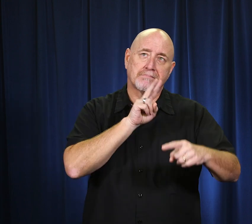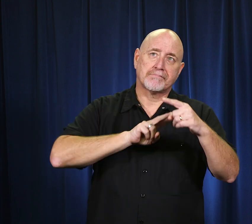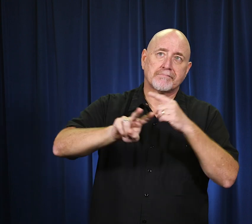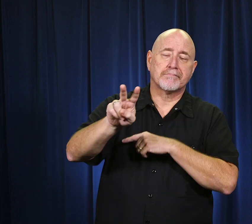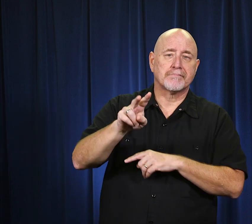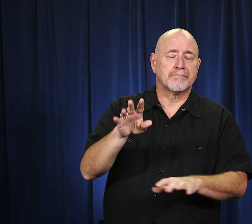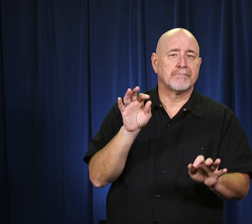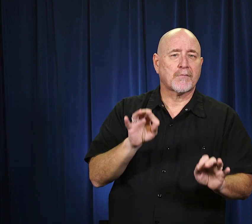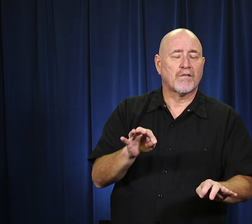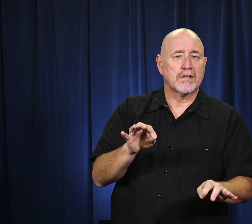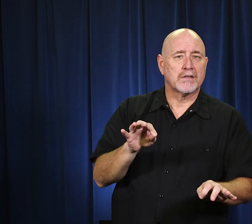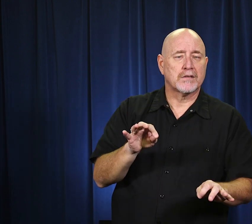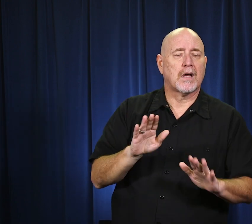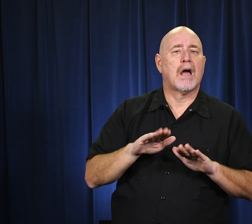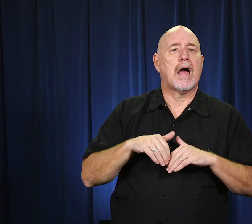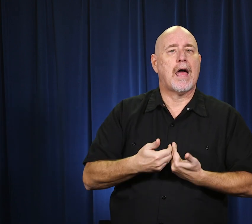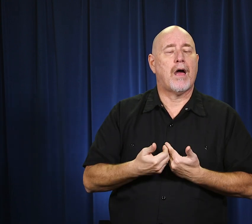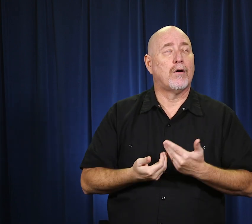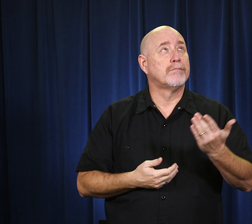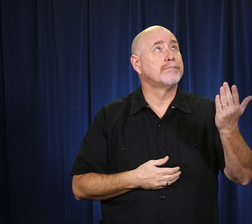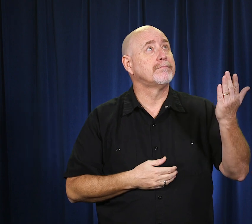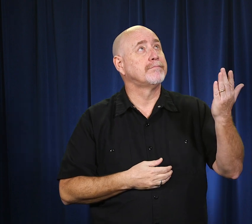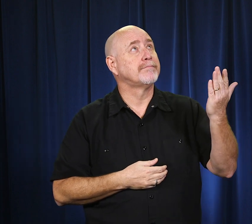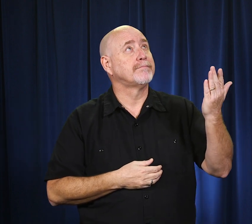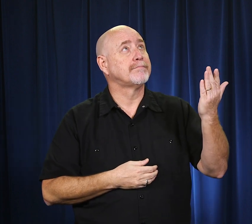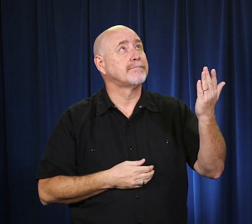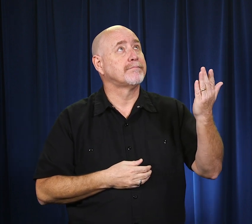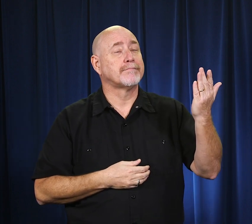Ezekiel predicted it perfectly. How?